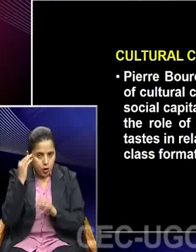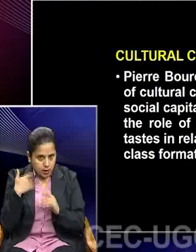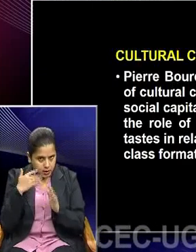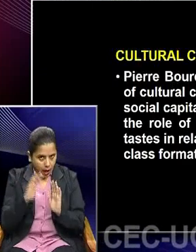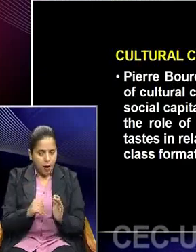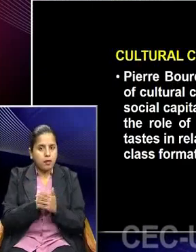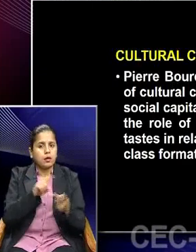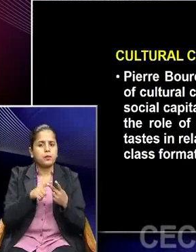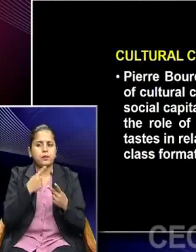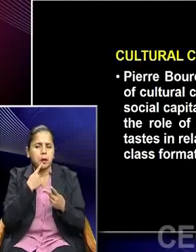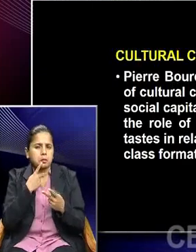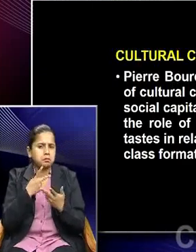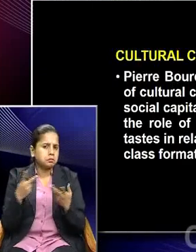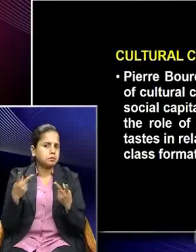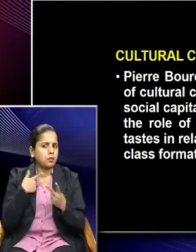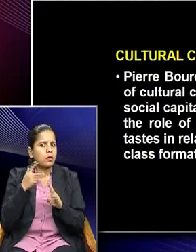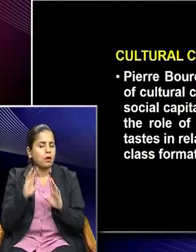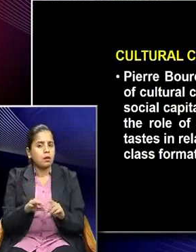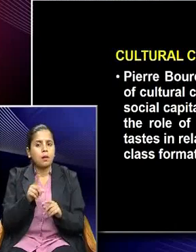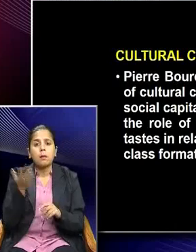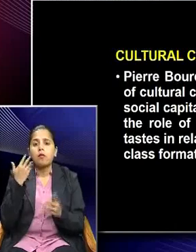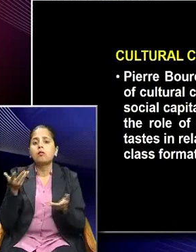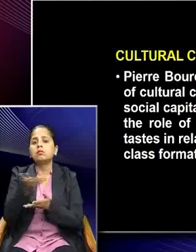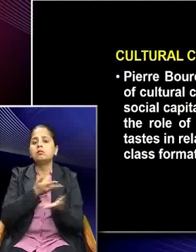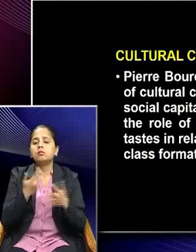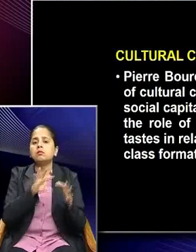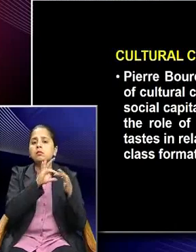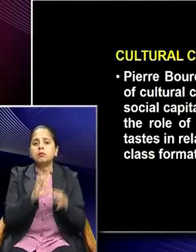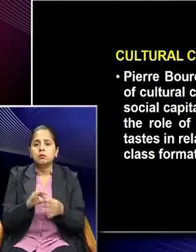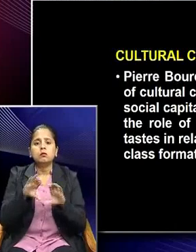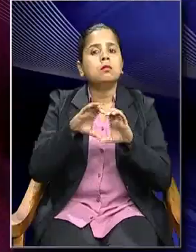and taste. And this has been discussed in relation